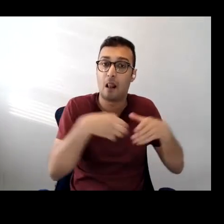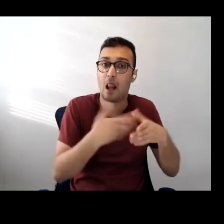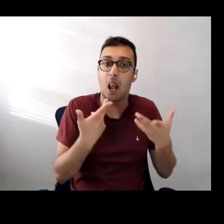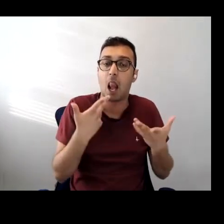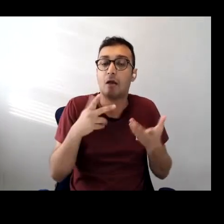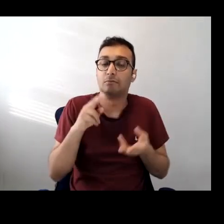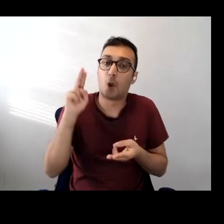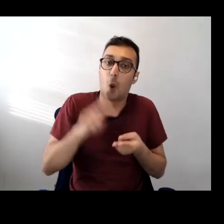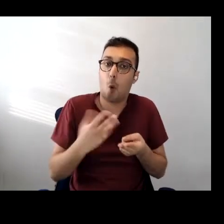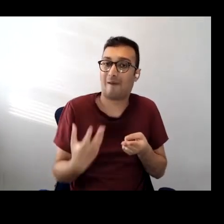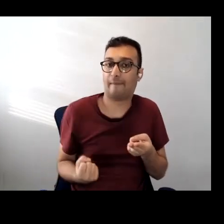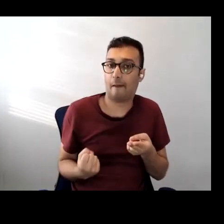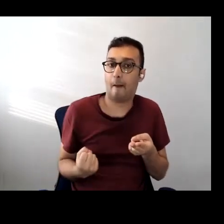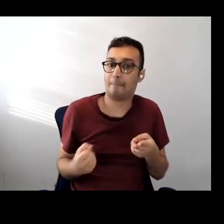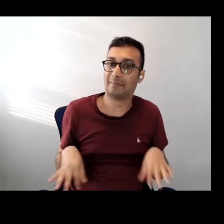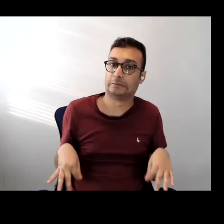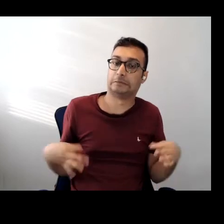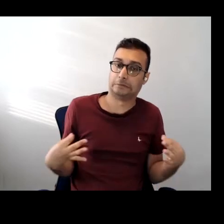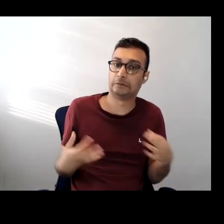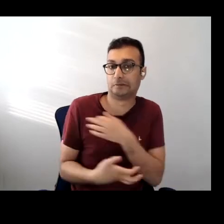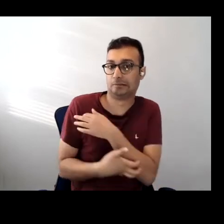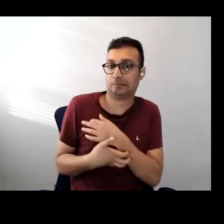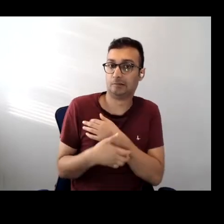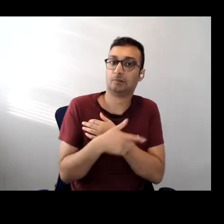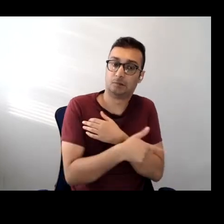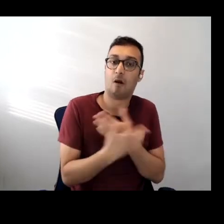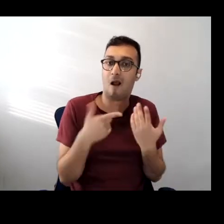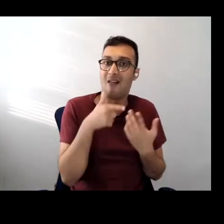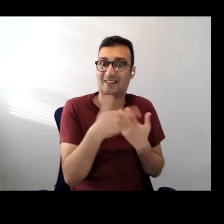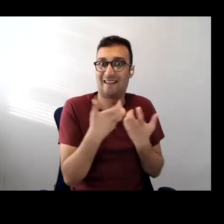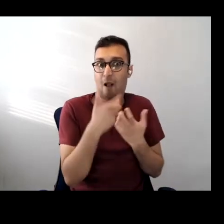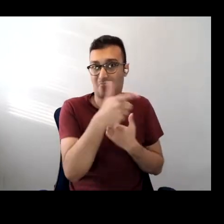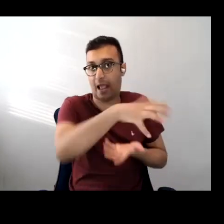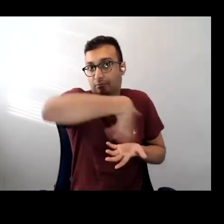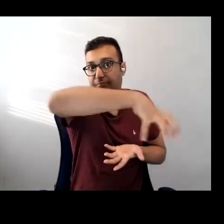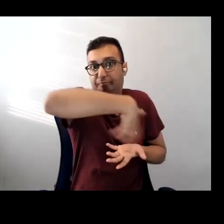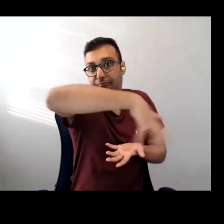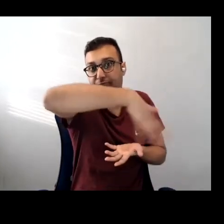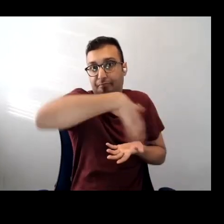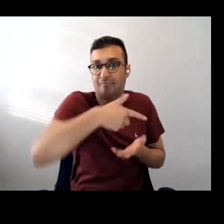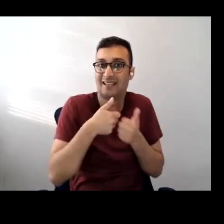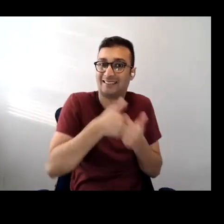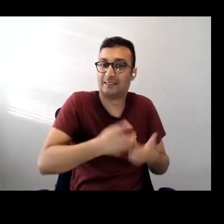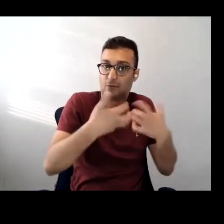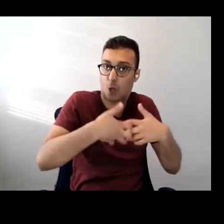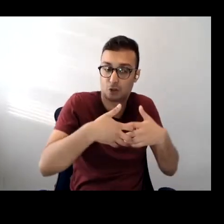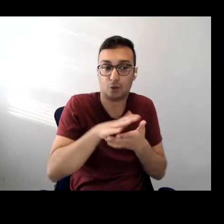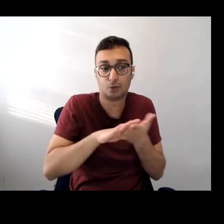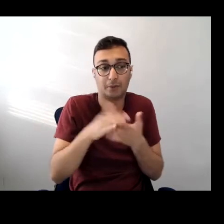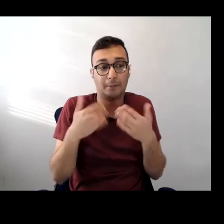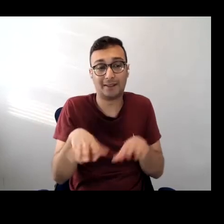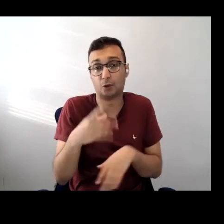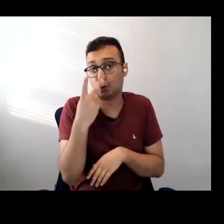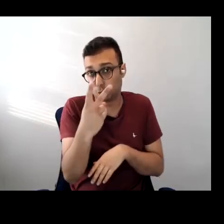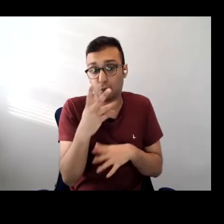were accessing assistive technologies. So we did a survey in 2 low-income urban settlements in each city, so 4